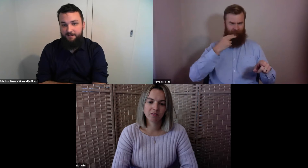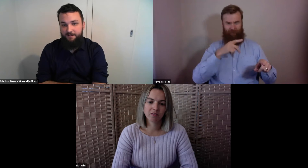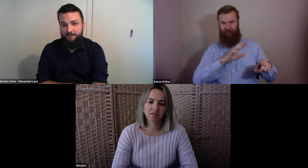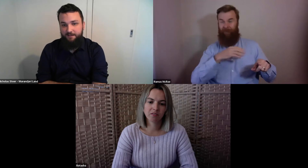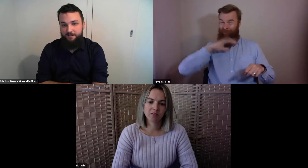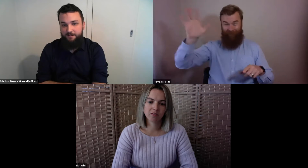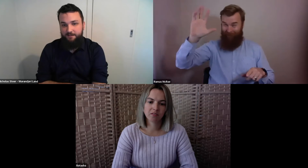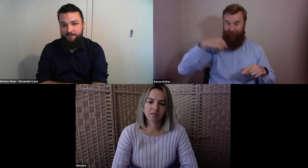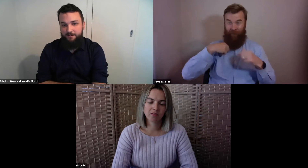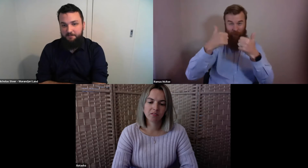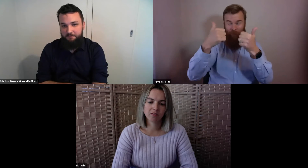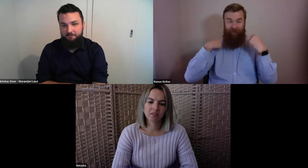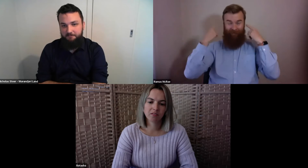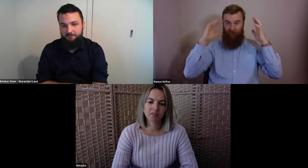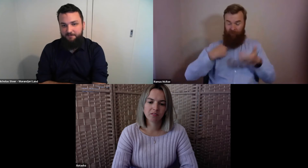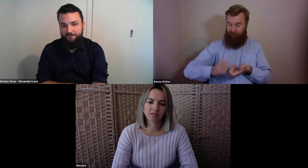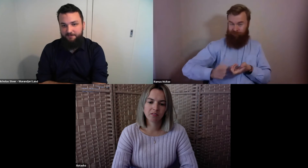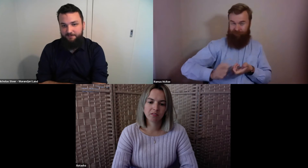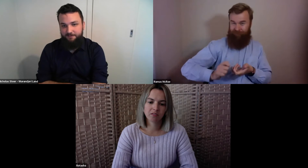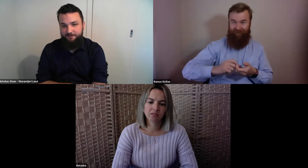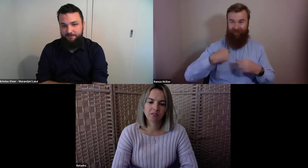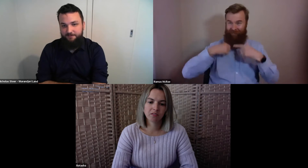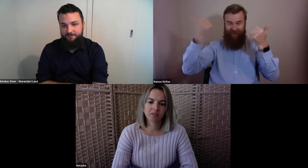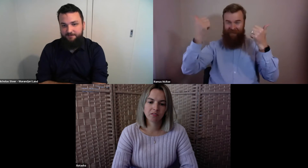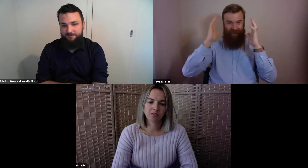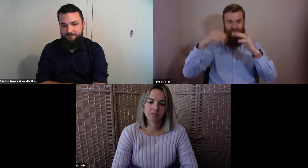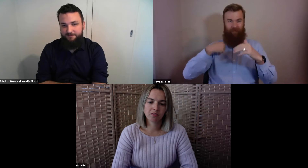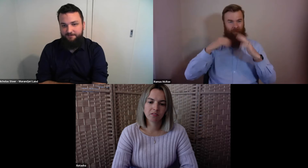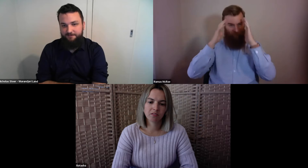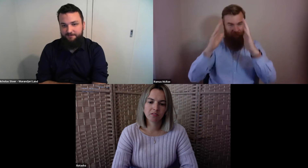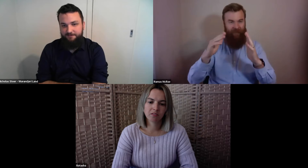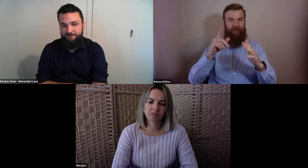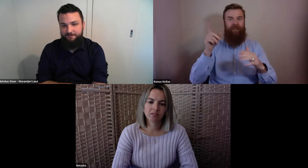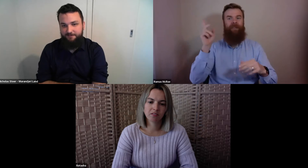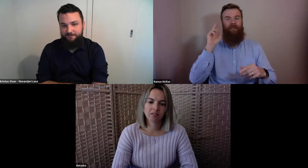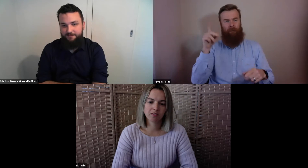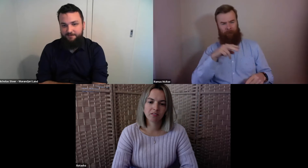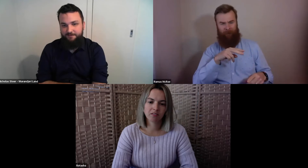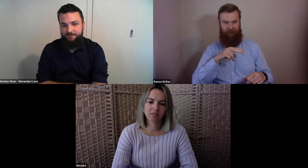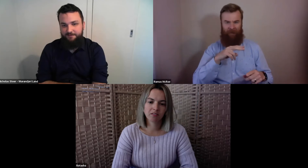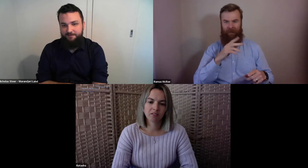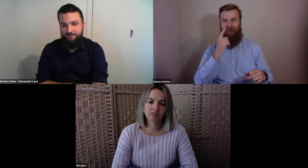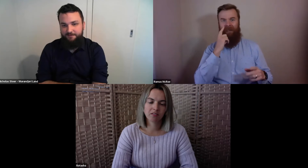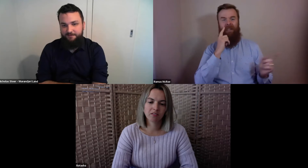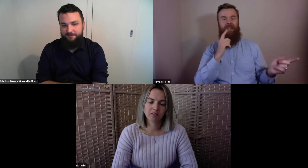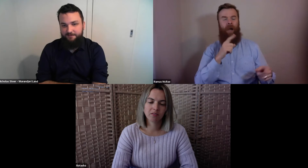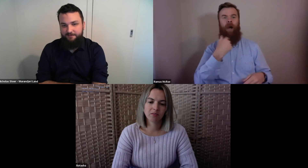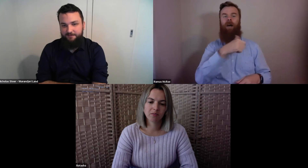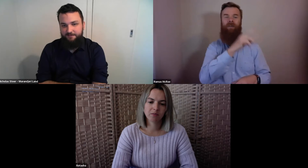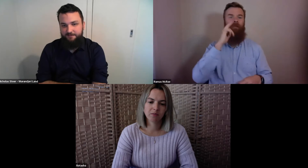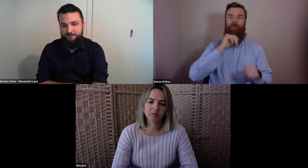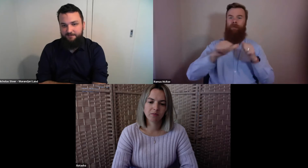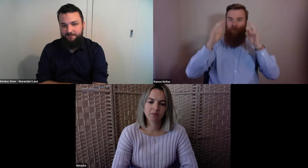in the end. And I remember the manager thinking, oh, well, you're deaf. And it's like, well, I can peel onions as best as anyone else. And